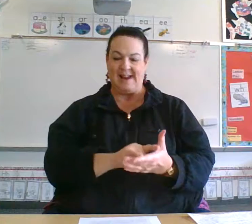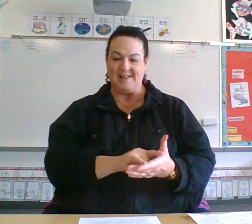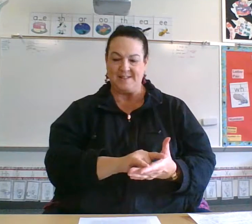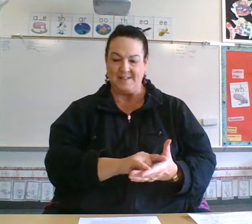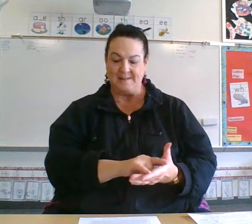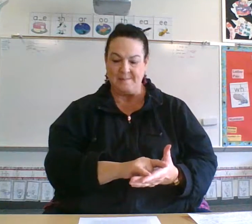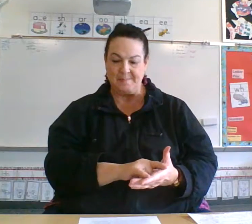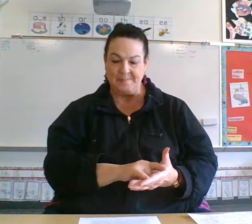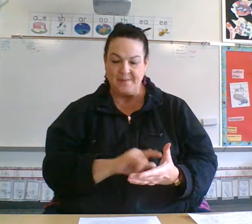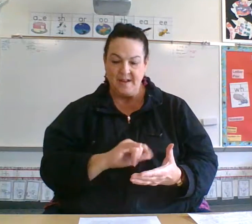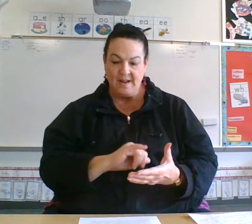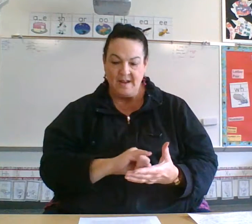that.